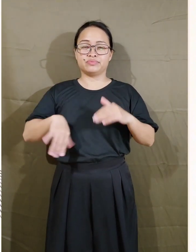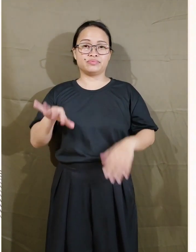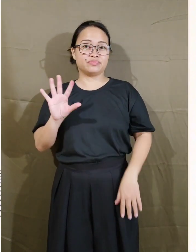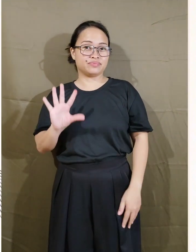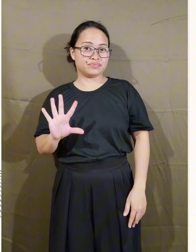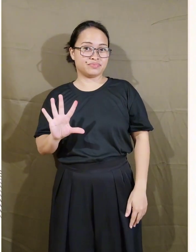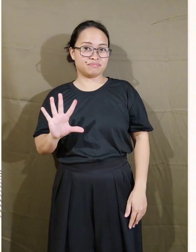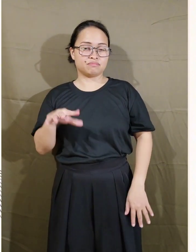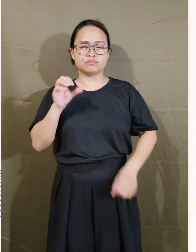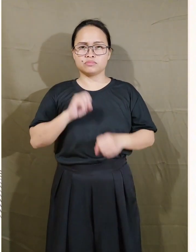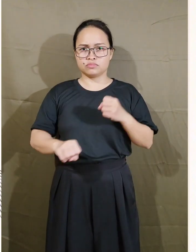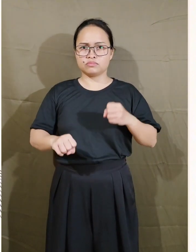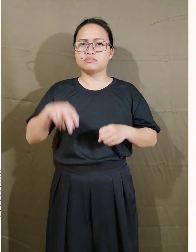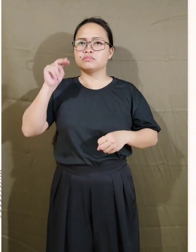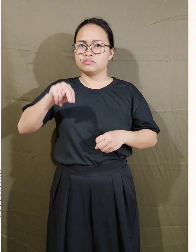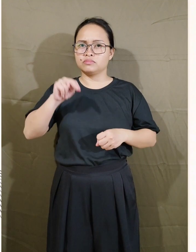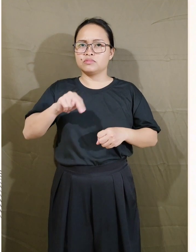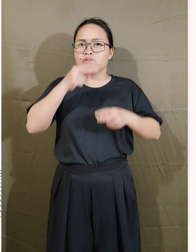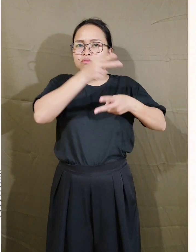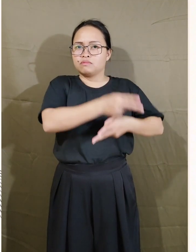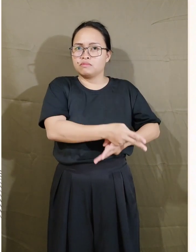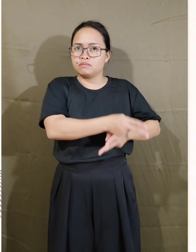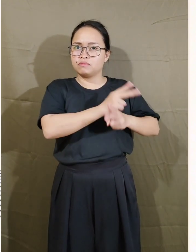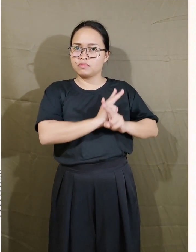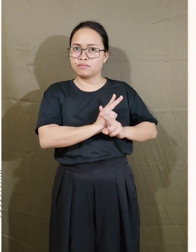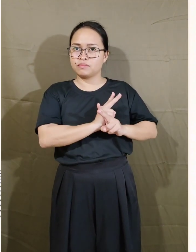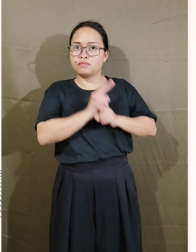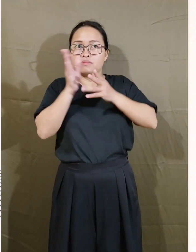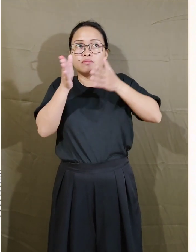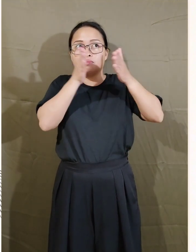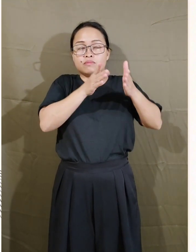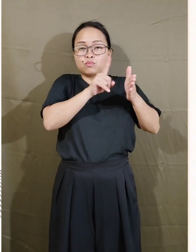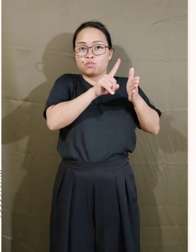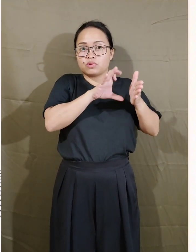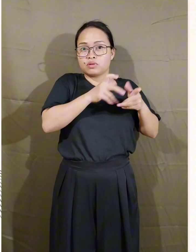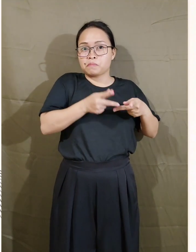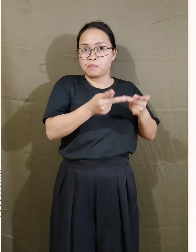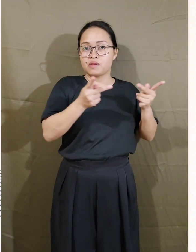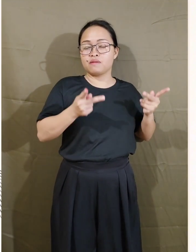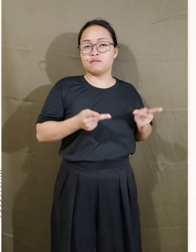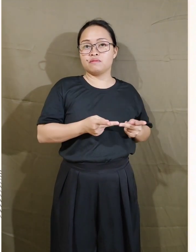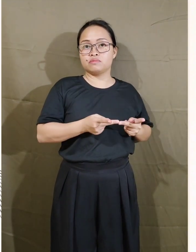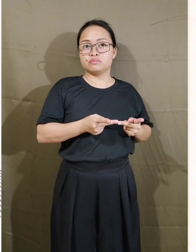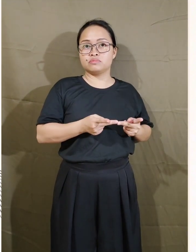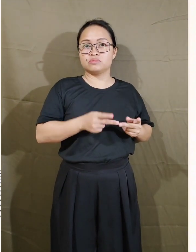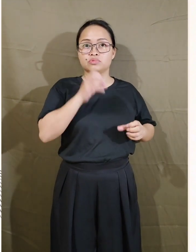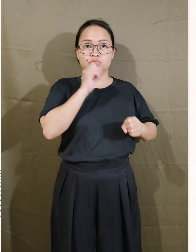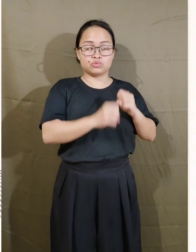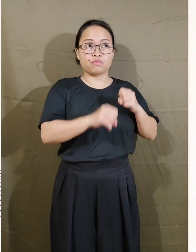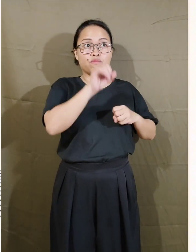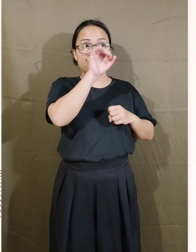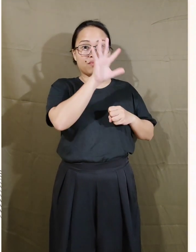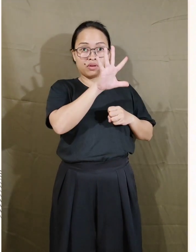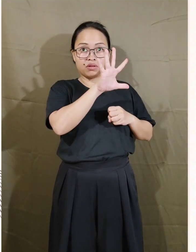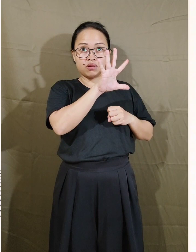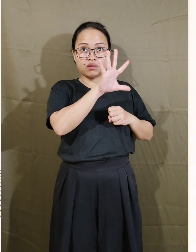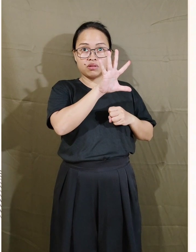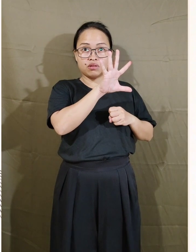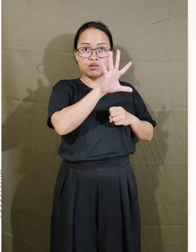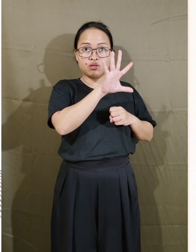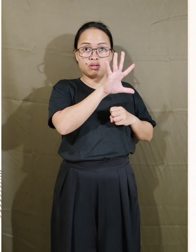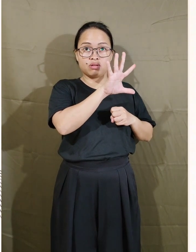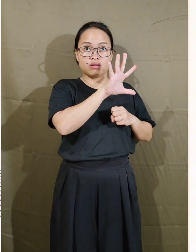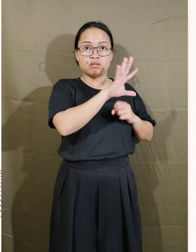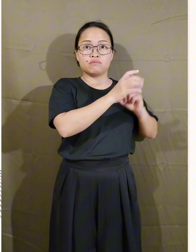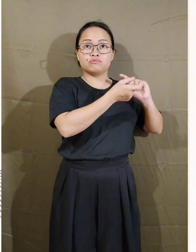5. So we need to borrow from the hundreds place. So 5 becomes